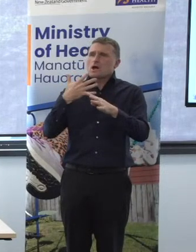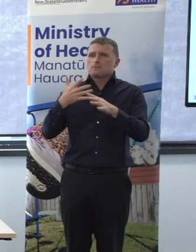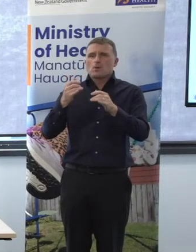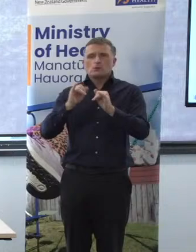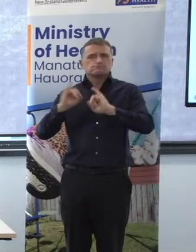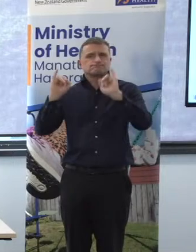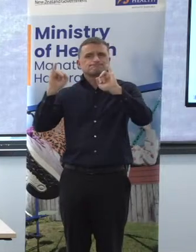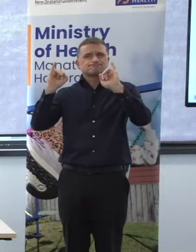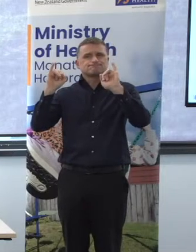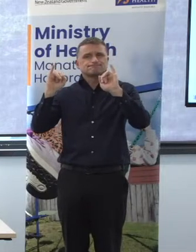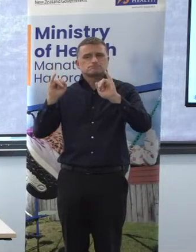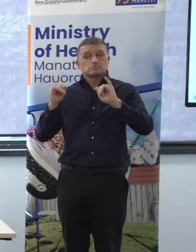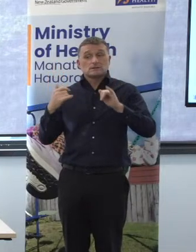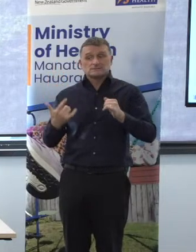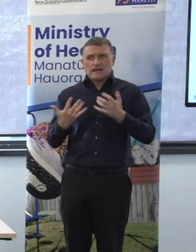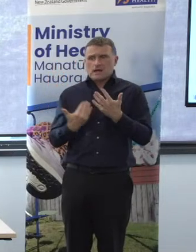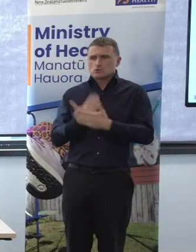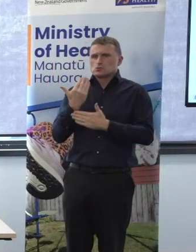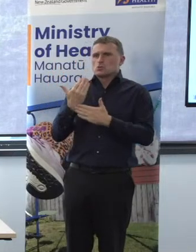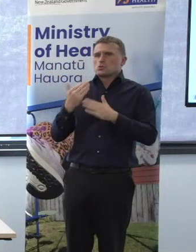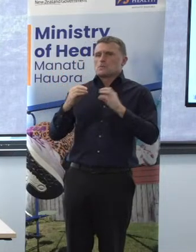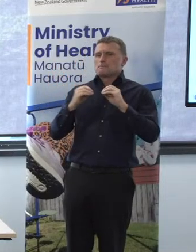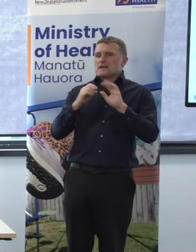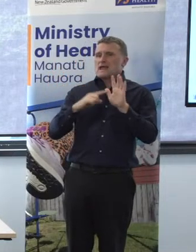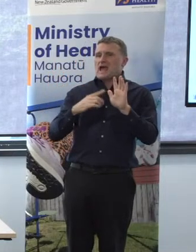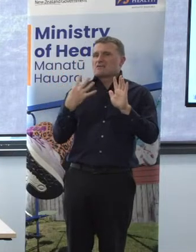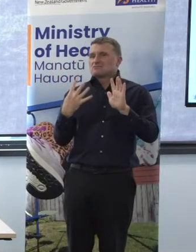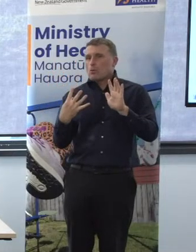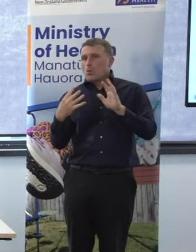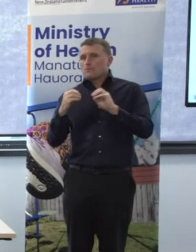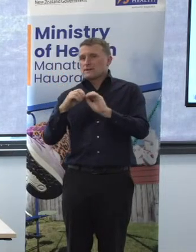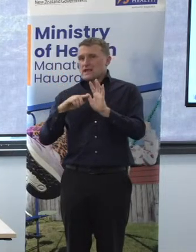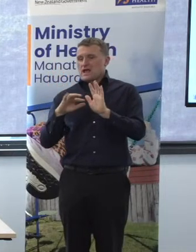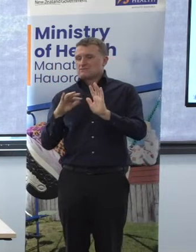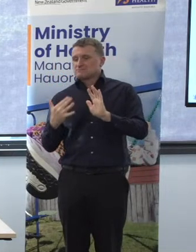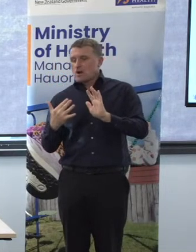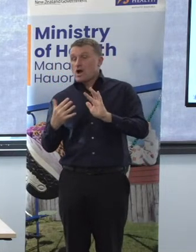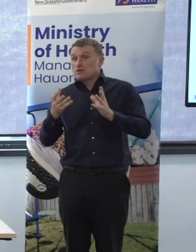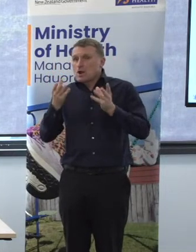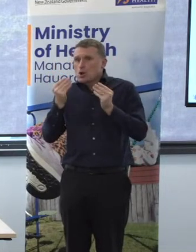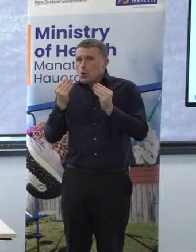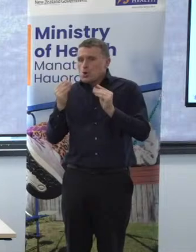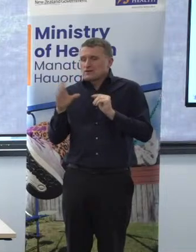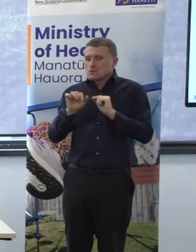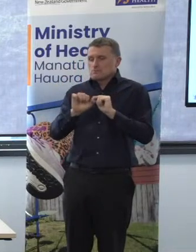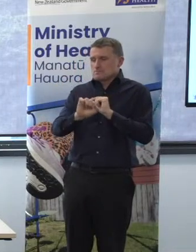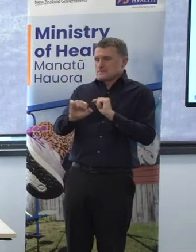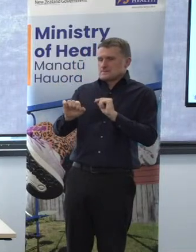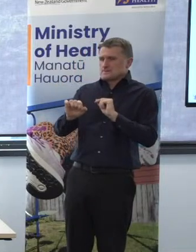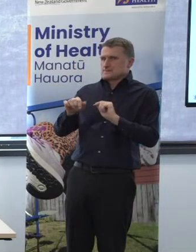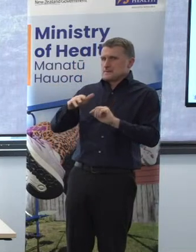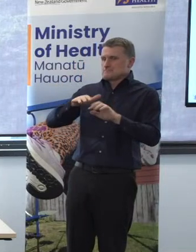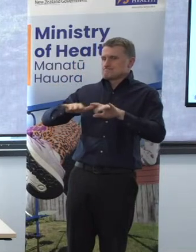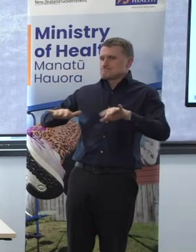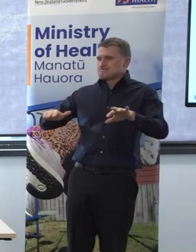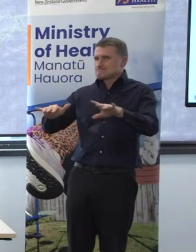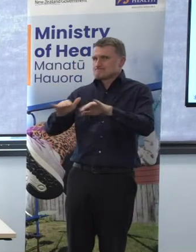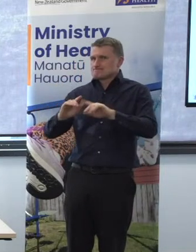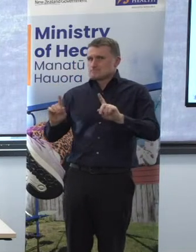4-5 at the moment, aren't we? So we don't have enough experience here in New Zealand. In fact, there isn't that much experience